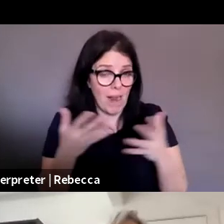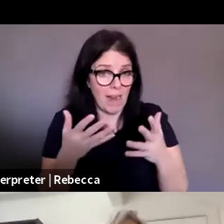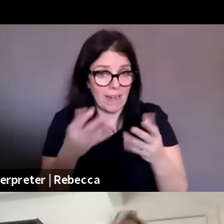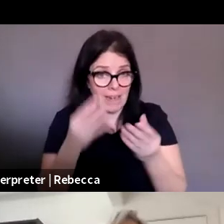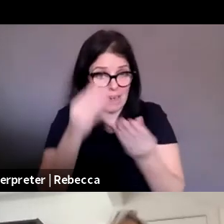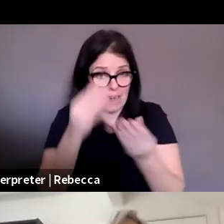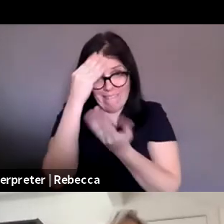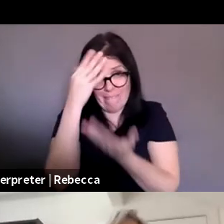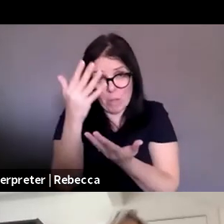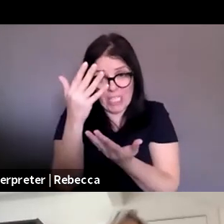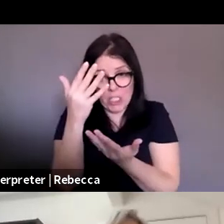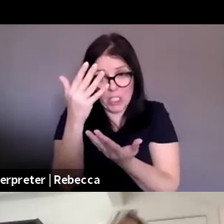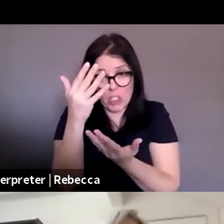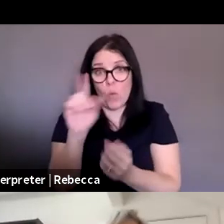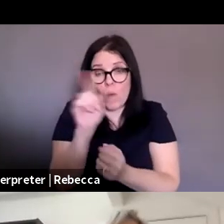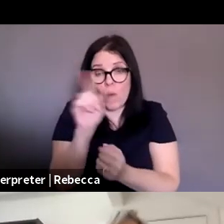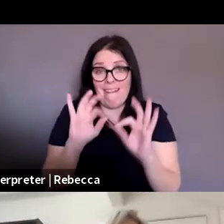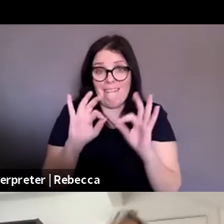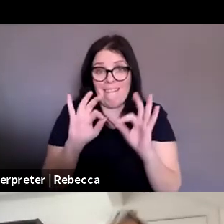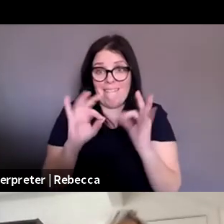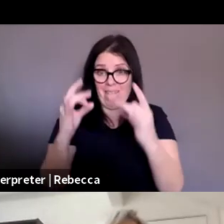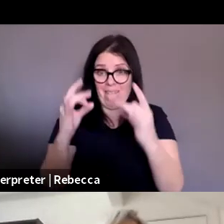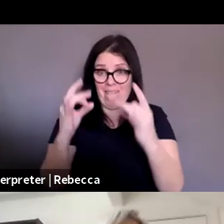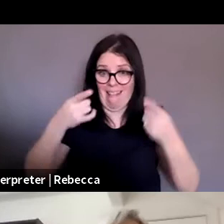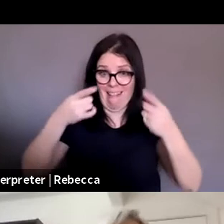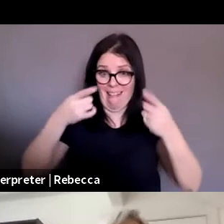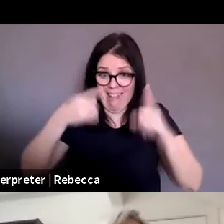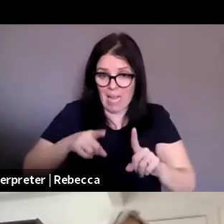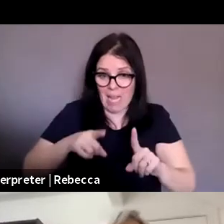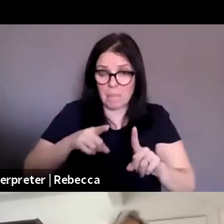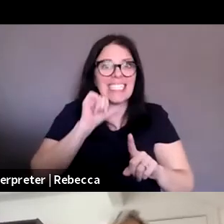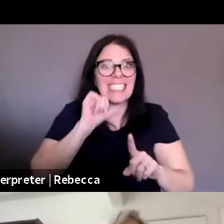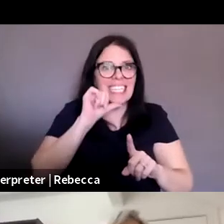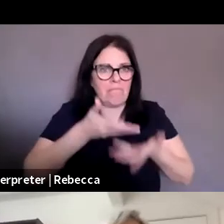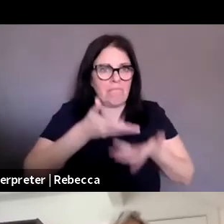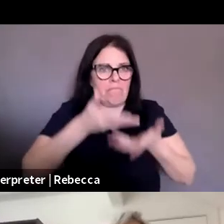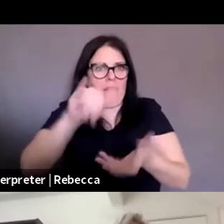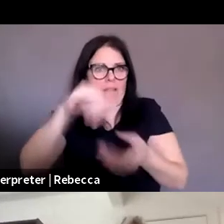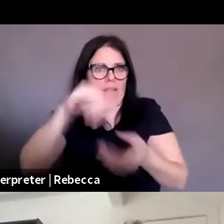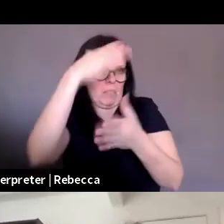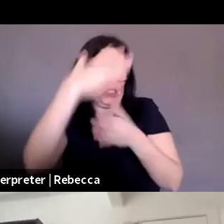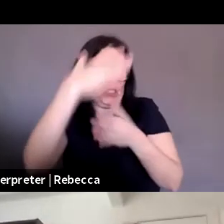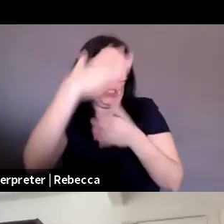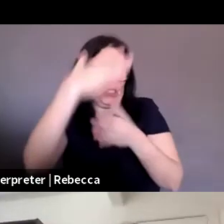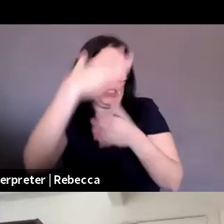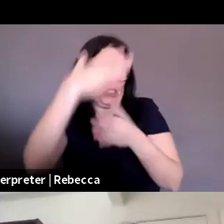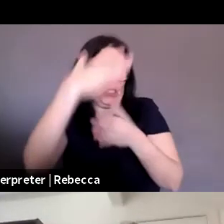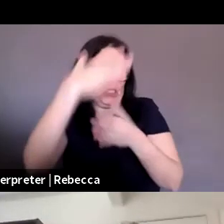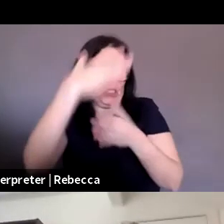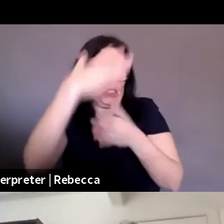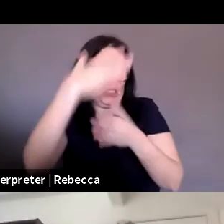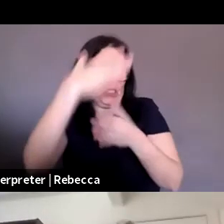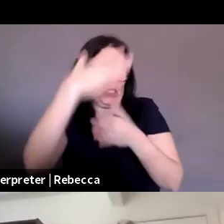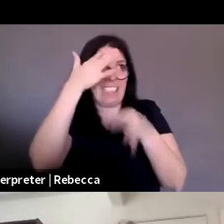not reaching courts when decisions are made. And empirically, that's a far, far more serious